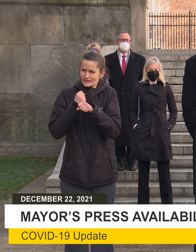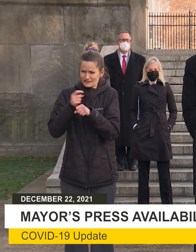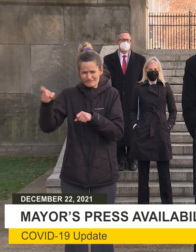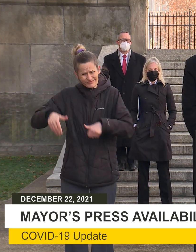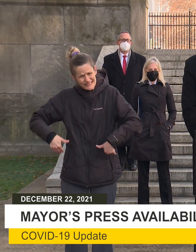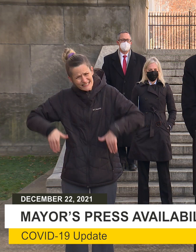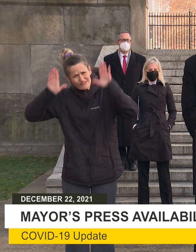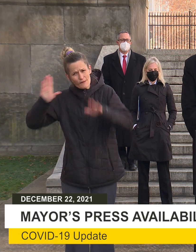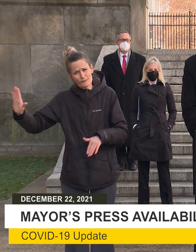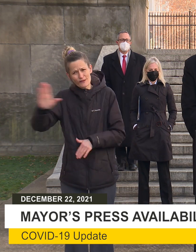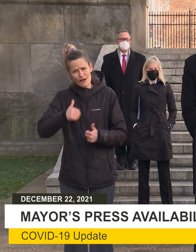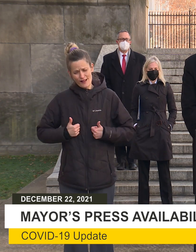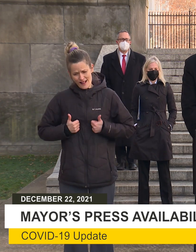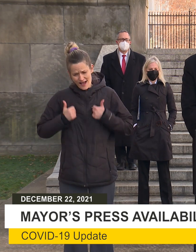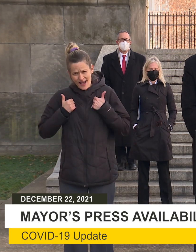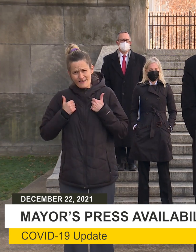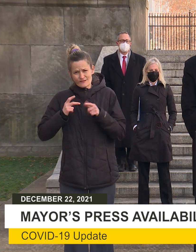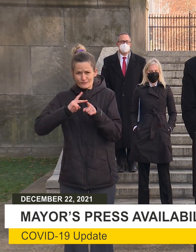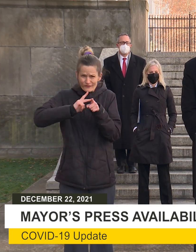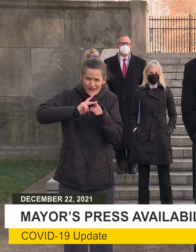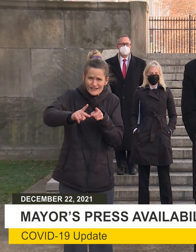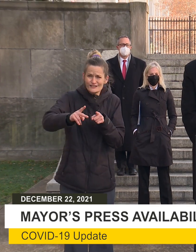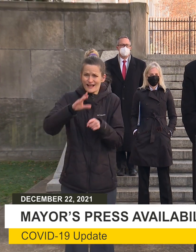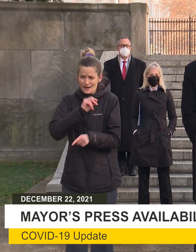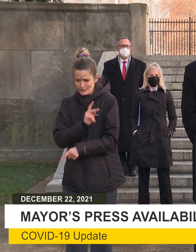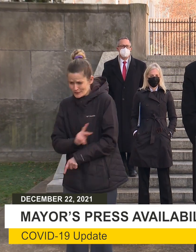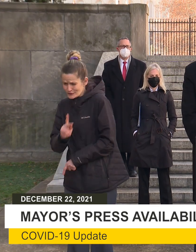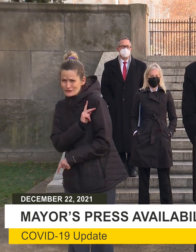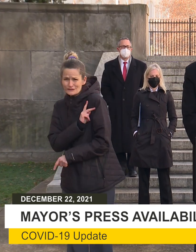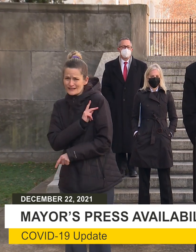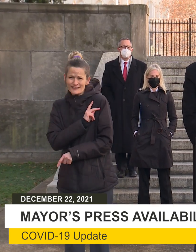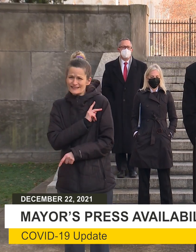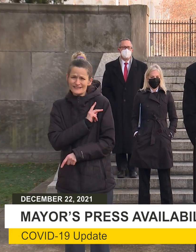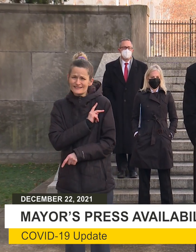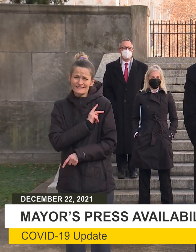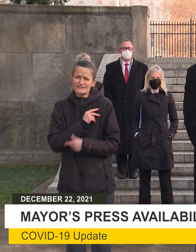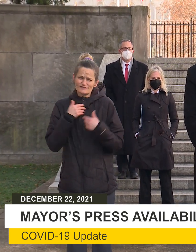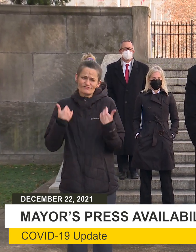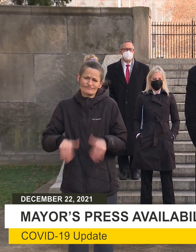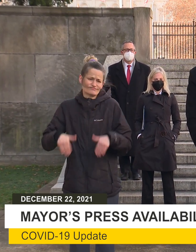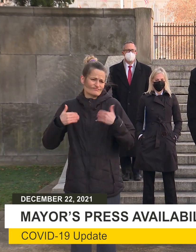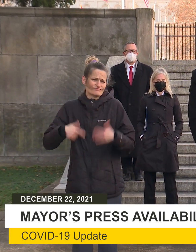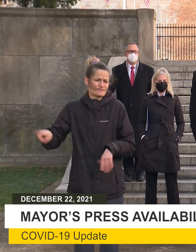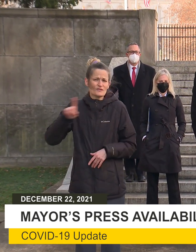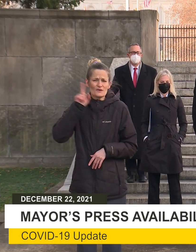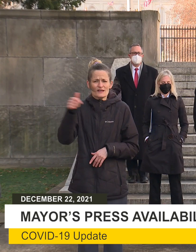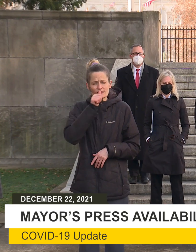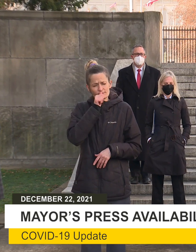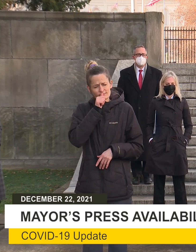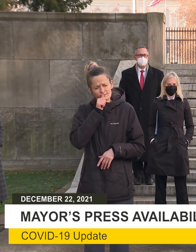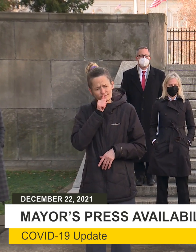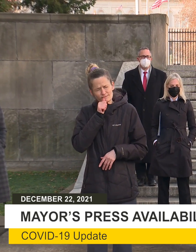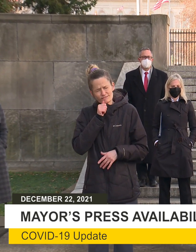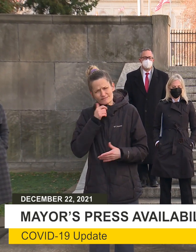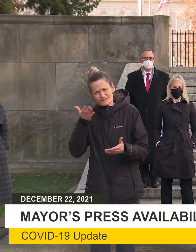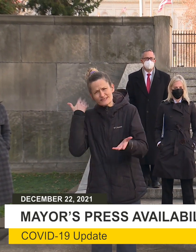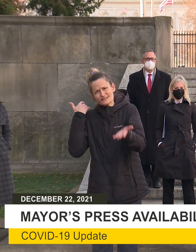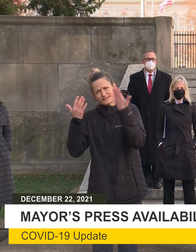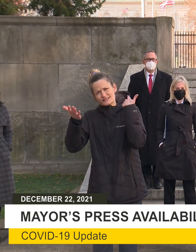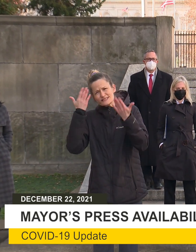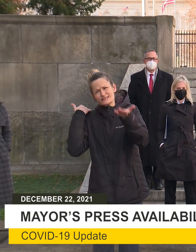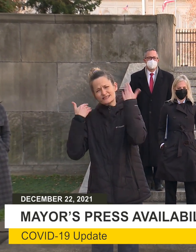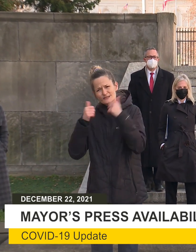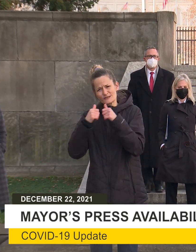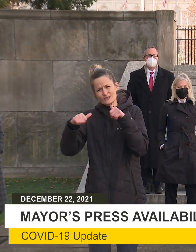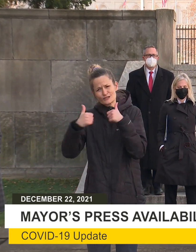and personally, and have withstood a challenging time in our country in terms of delivering